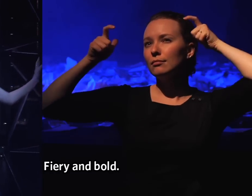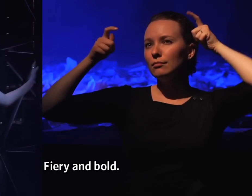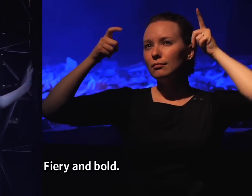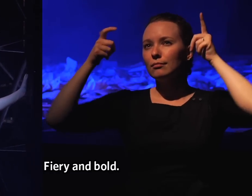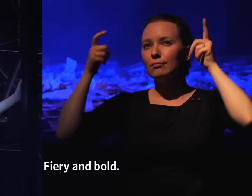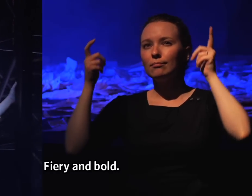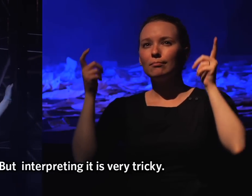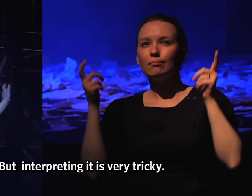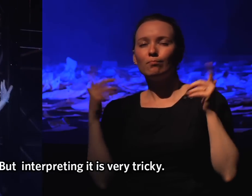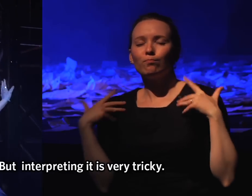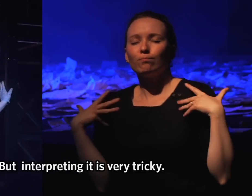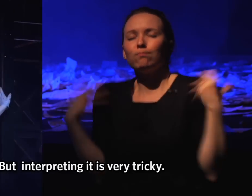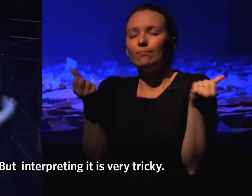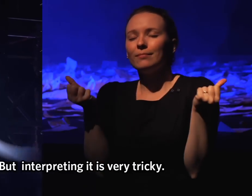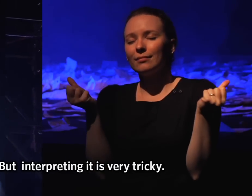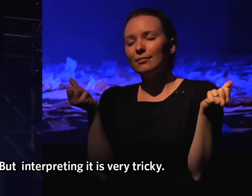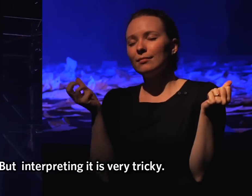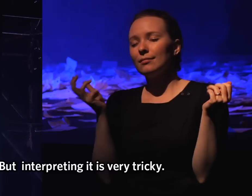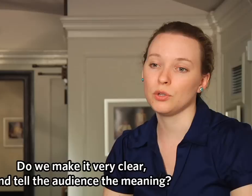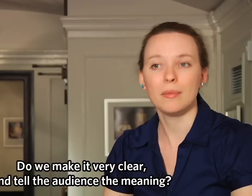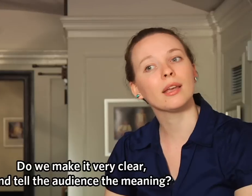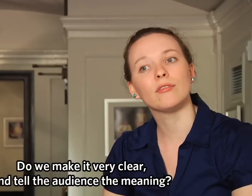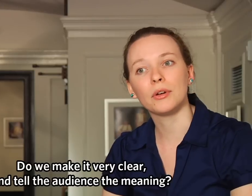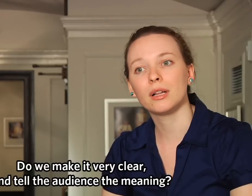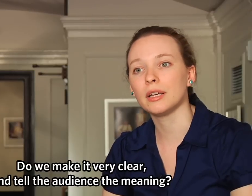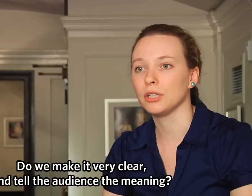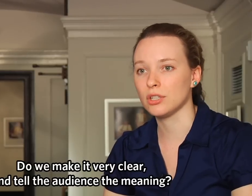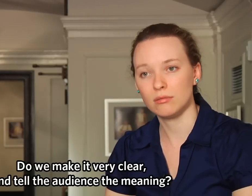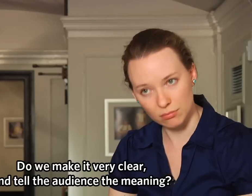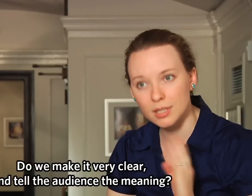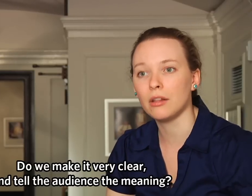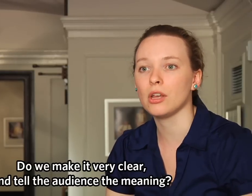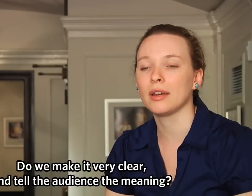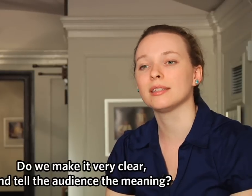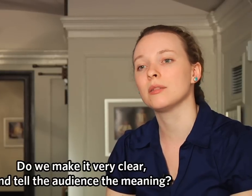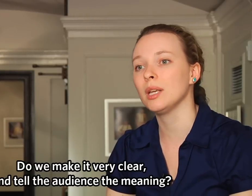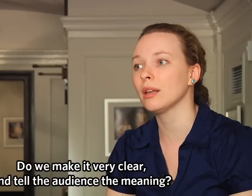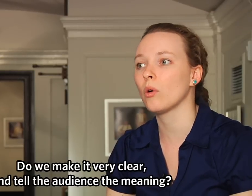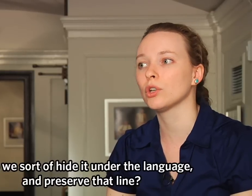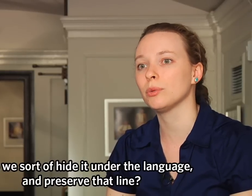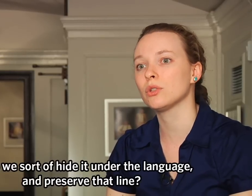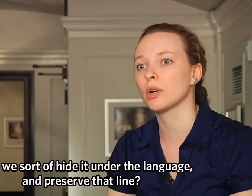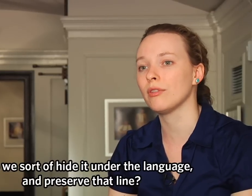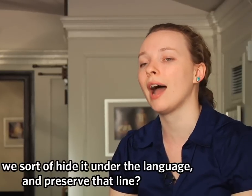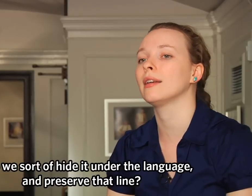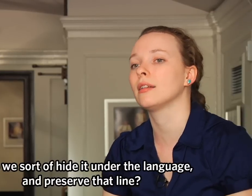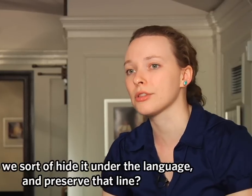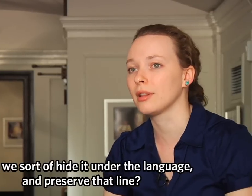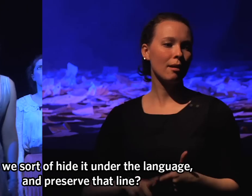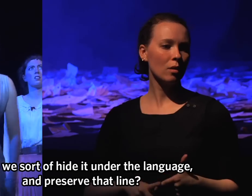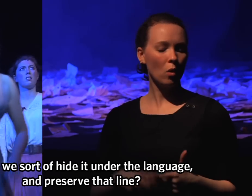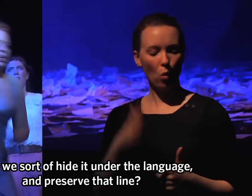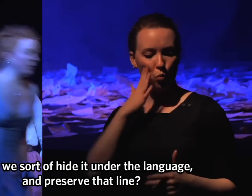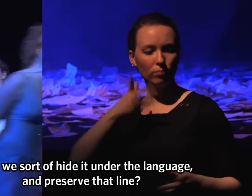bold. But interpreting it is really tricky. Do we make it very clear and just tell the audience the meaning, or do we sort of hide it